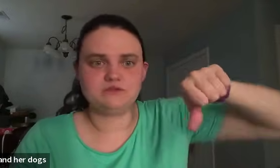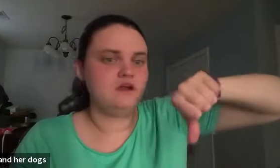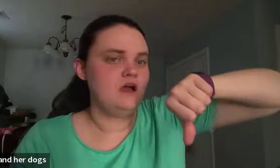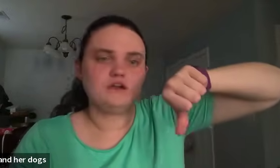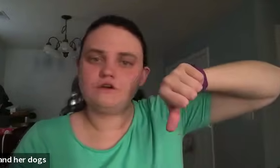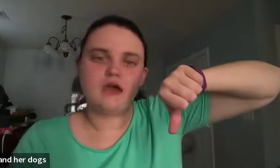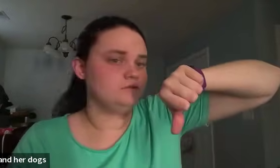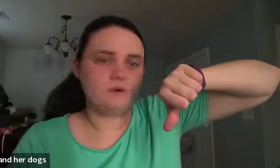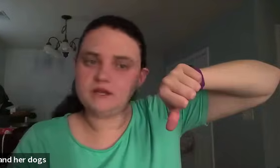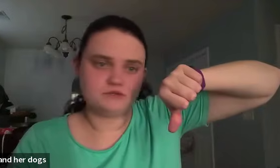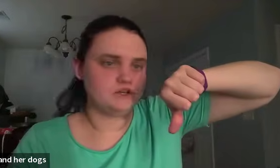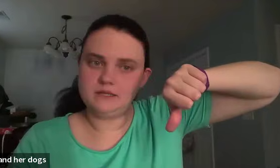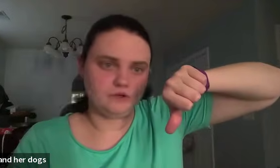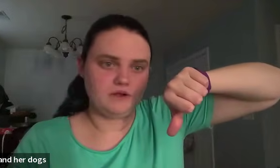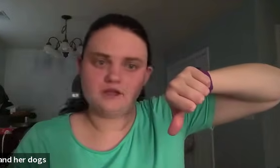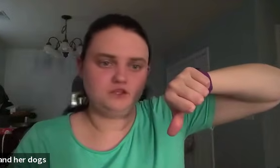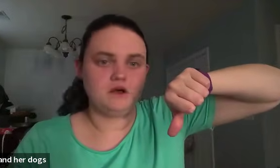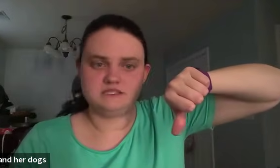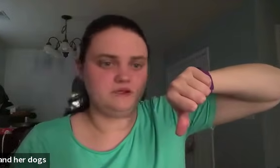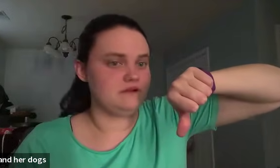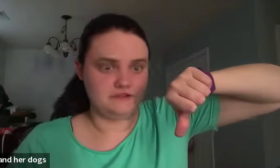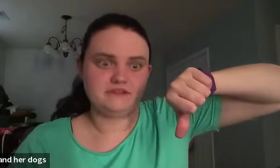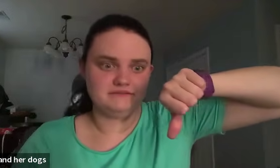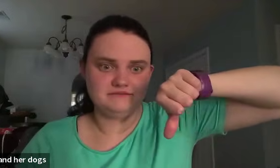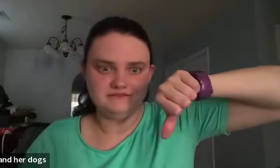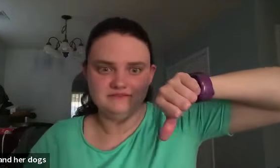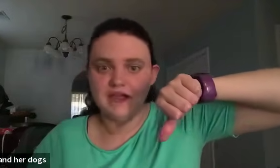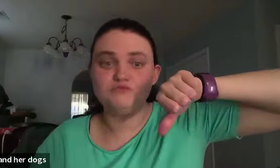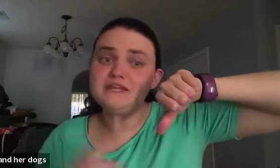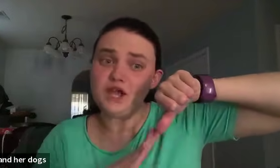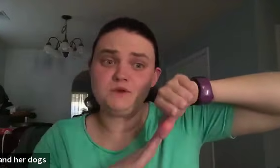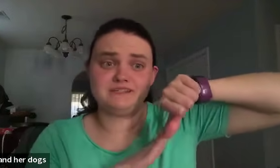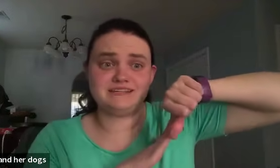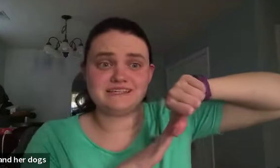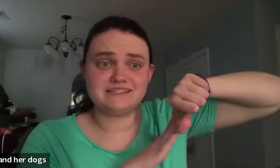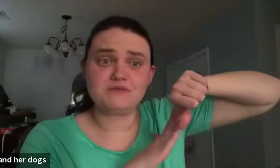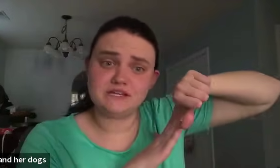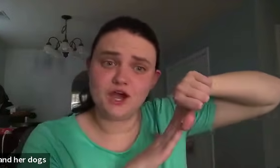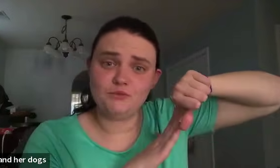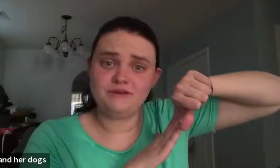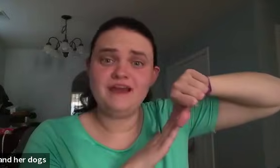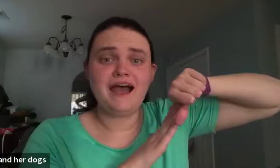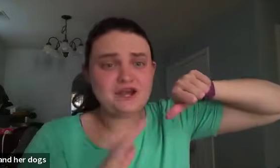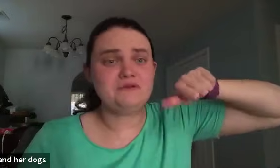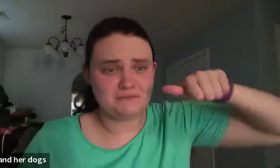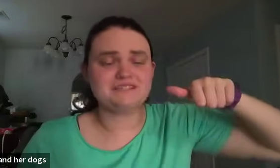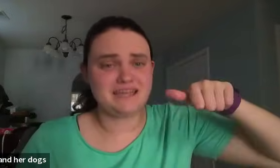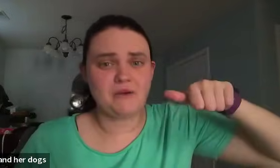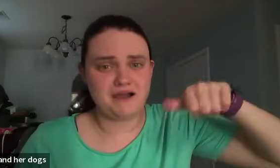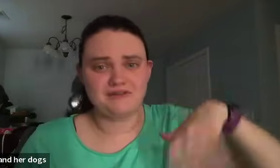or girl, I don't know what numbers are anymore. You lost me on everything. I really hope no one does this. I really hope. I know numbers take a while.